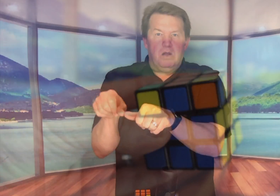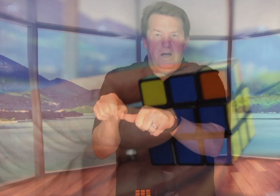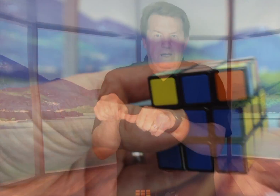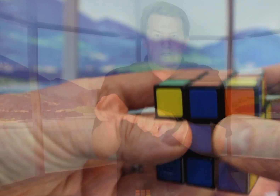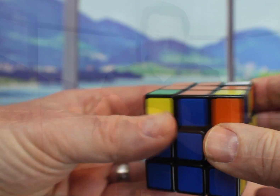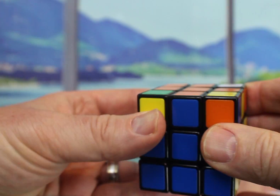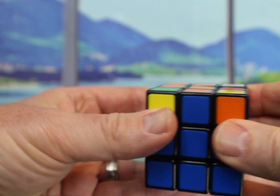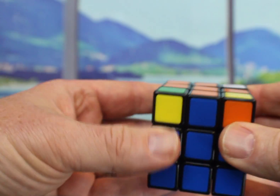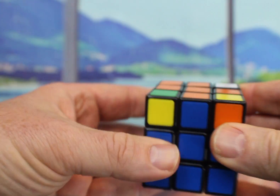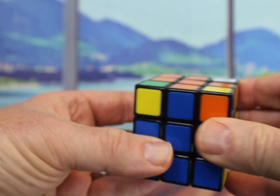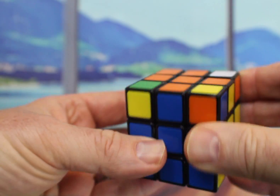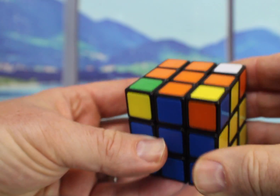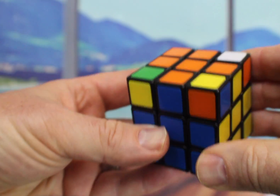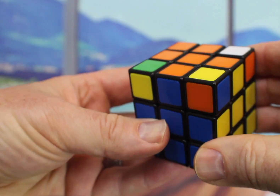place.